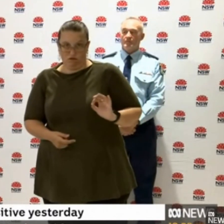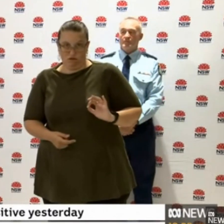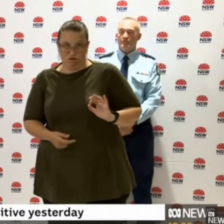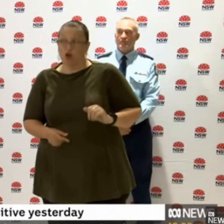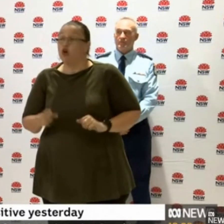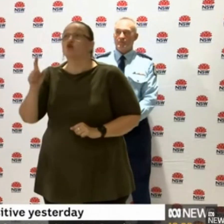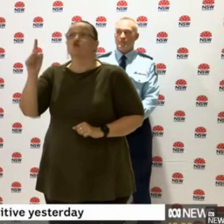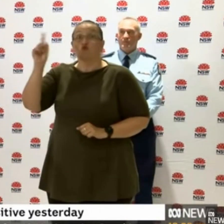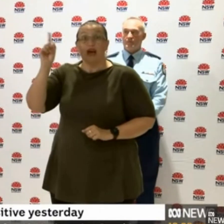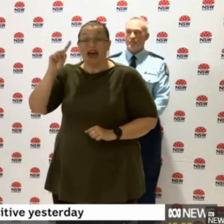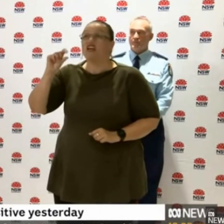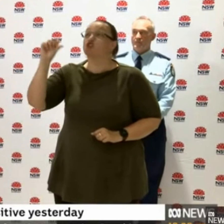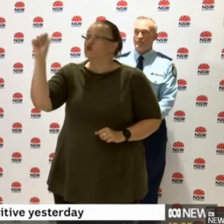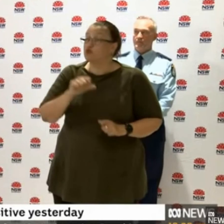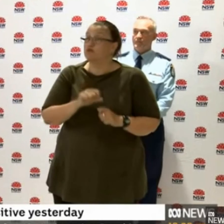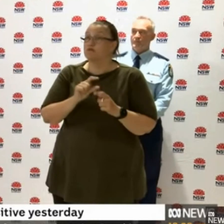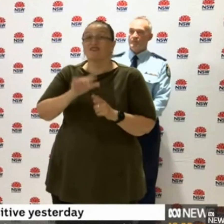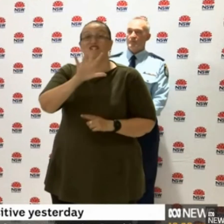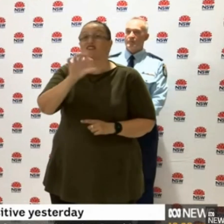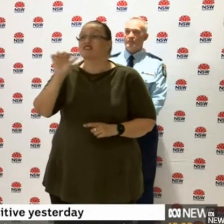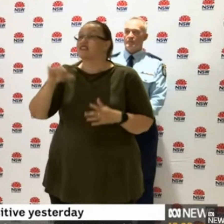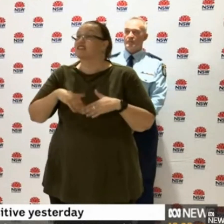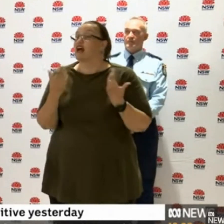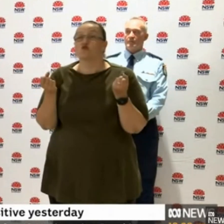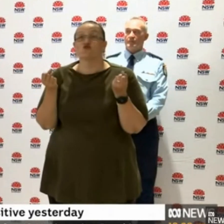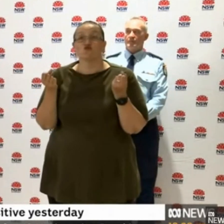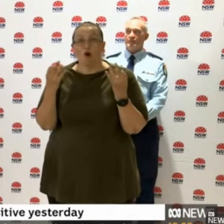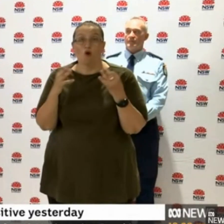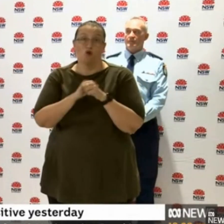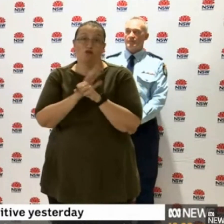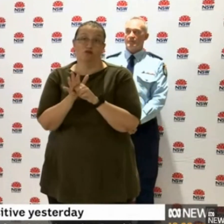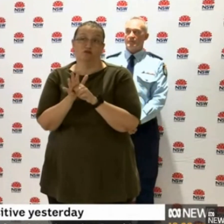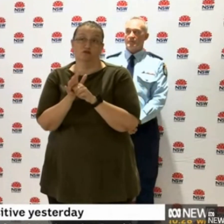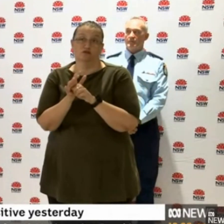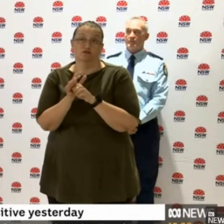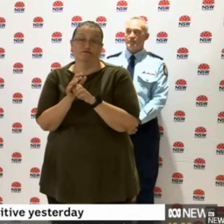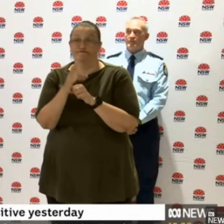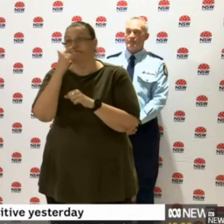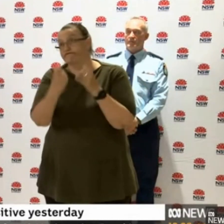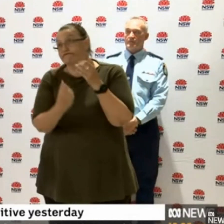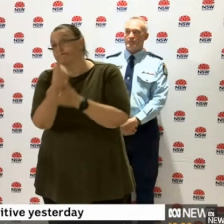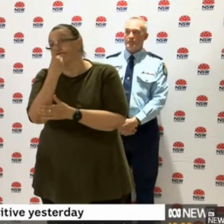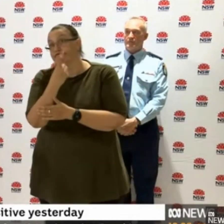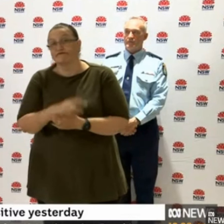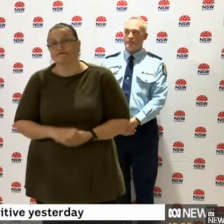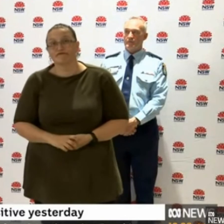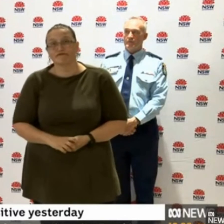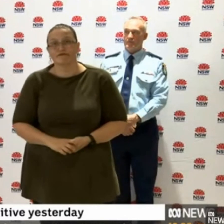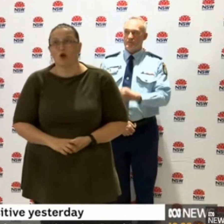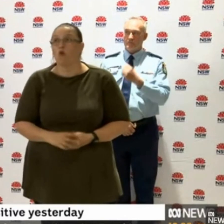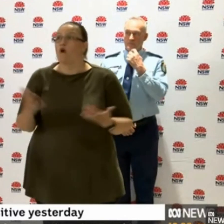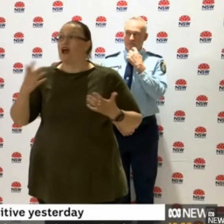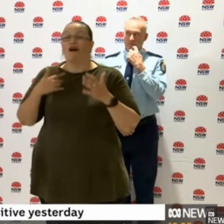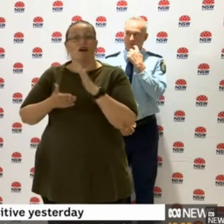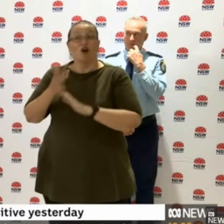well, today would have been our 56th day without any transmission. And it's fair to say that everybody, wherever